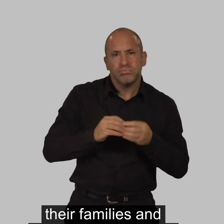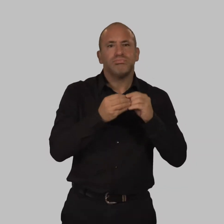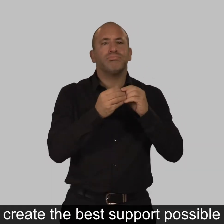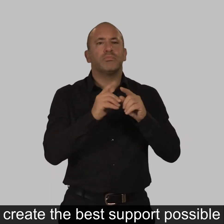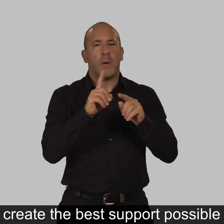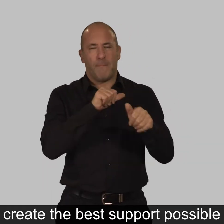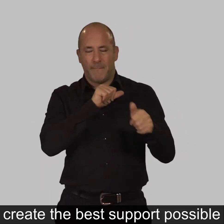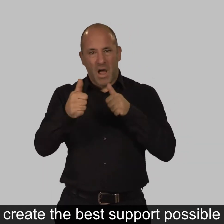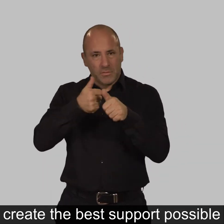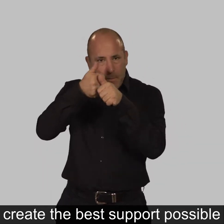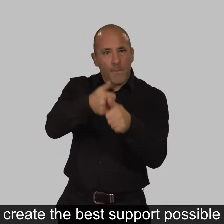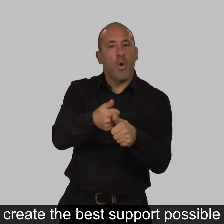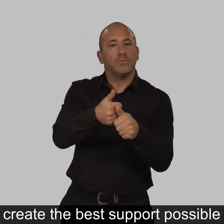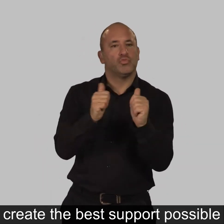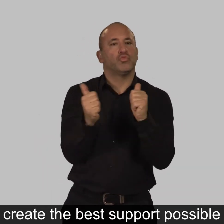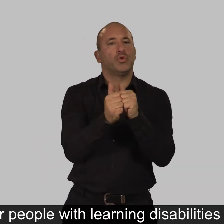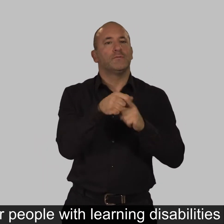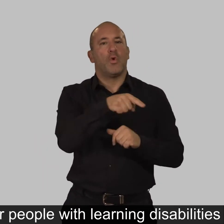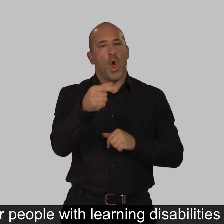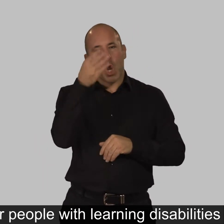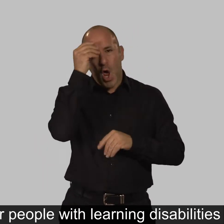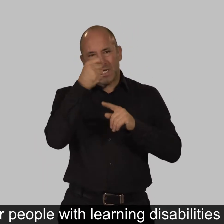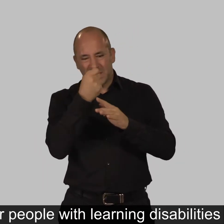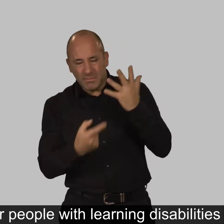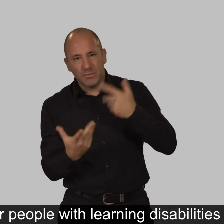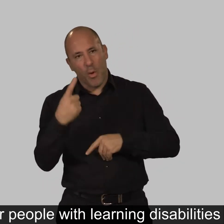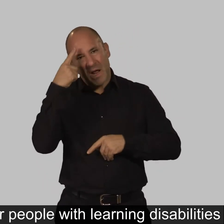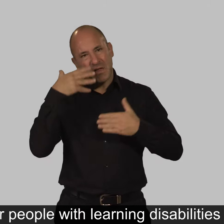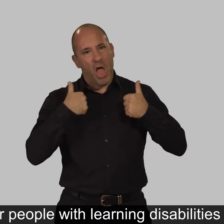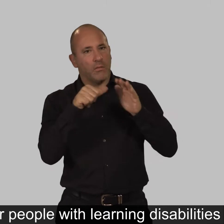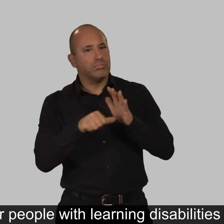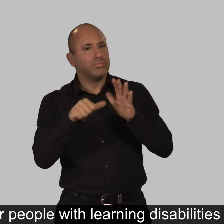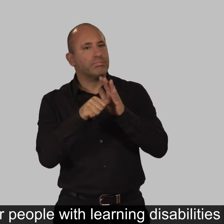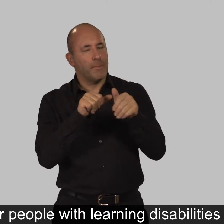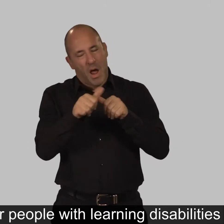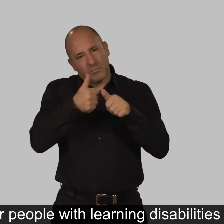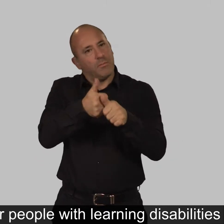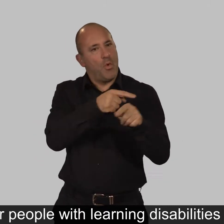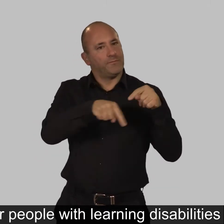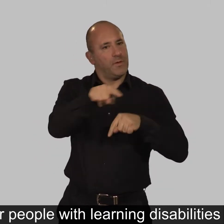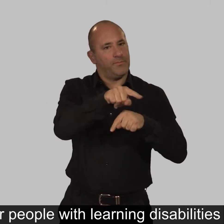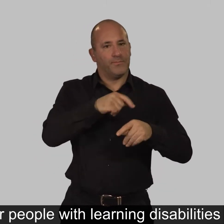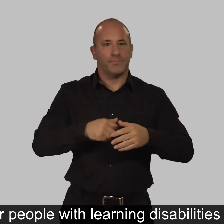support possible for people with learning disabilities and mental health conditions.